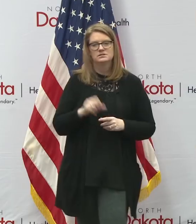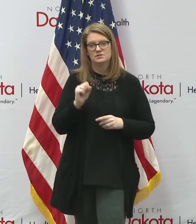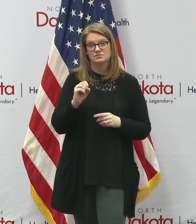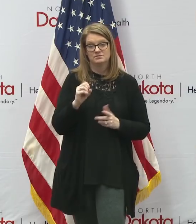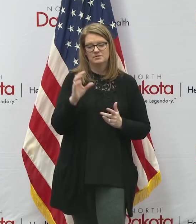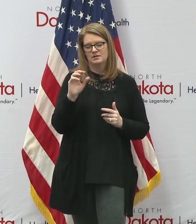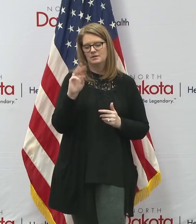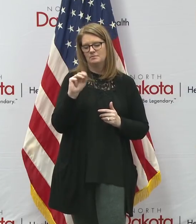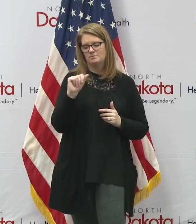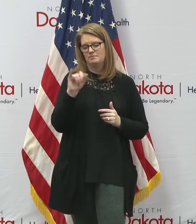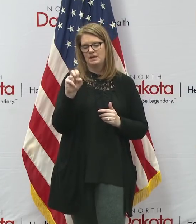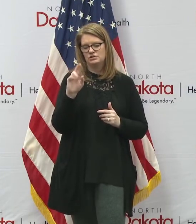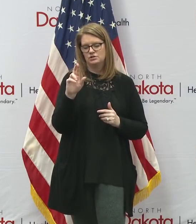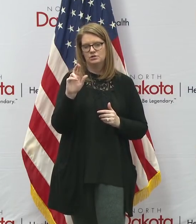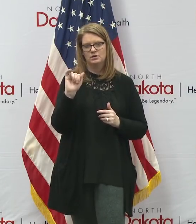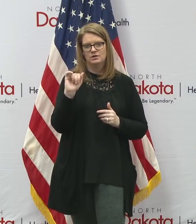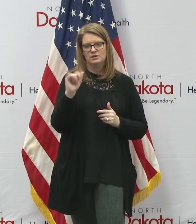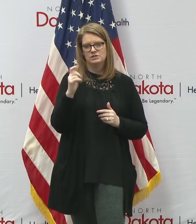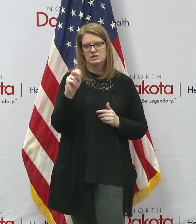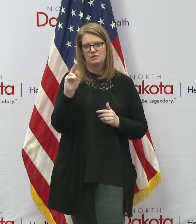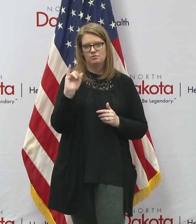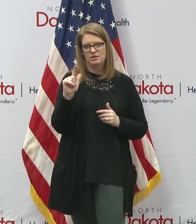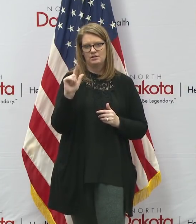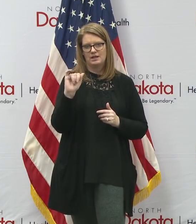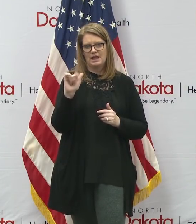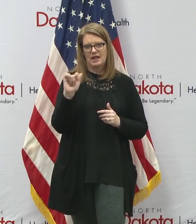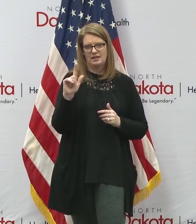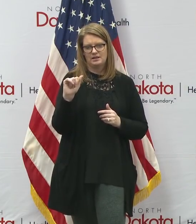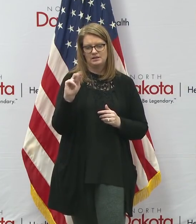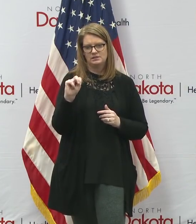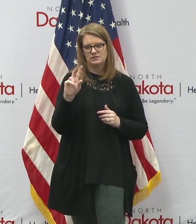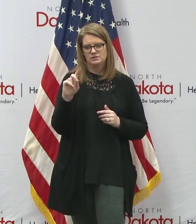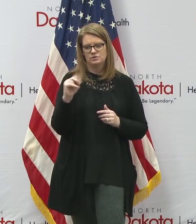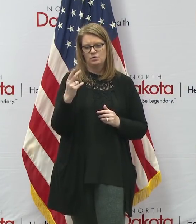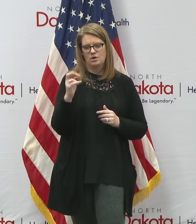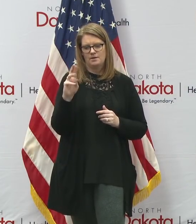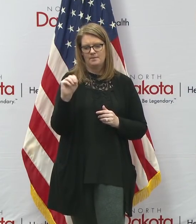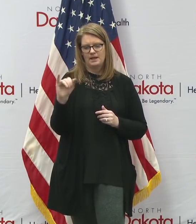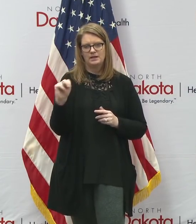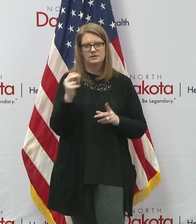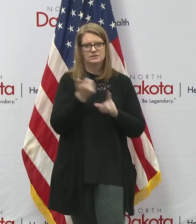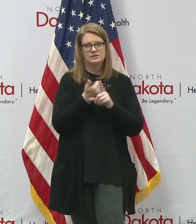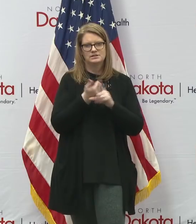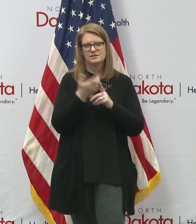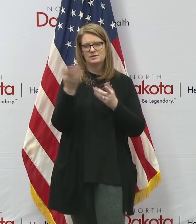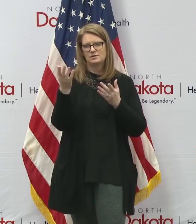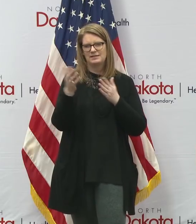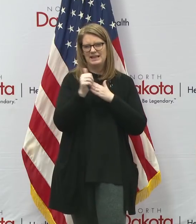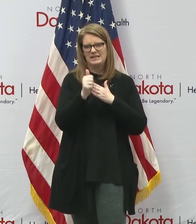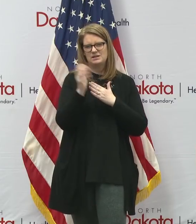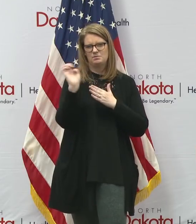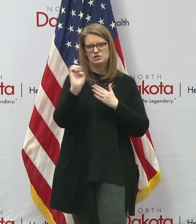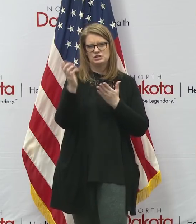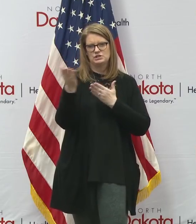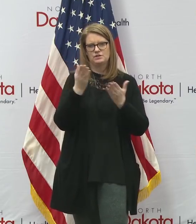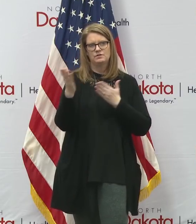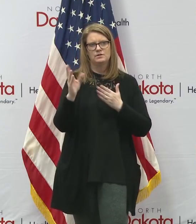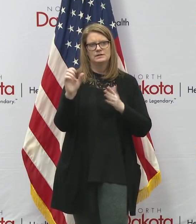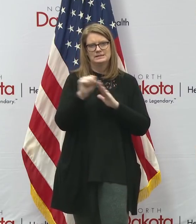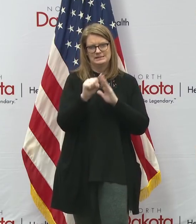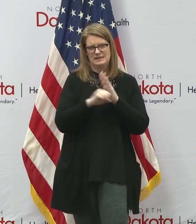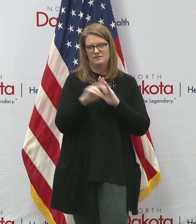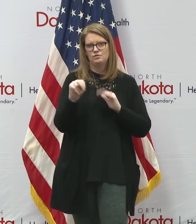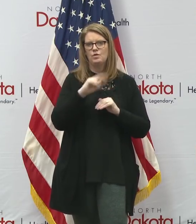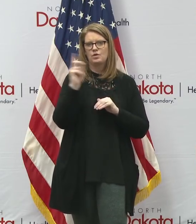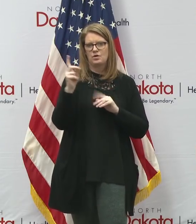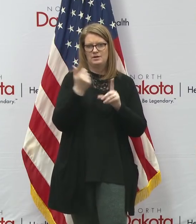Dohrmann, who's our Adjutant General, who also leads emergency service, is our emergency services for the state of North Dakota. As part of our unified command,